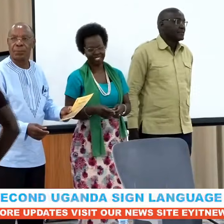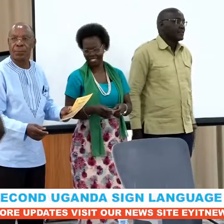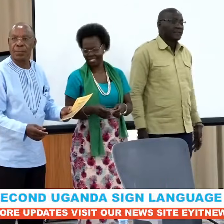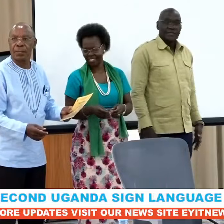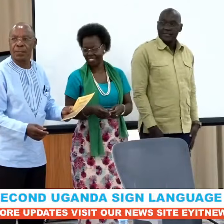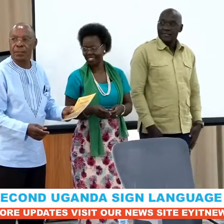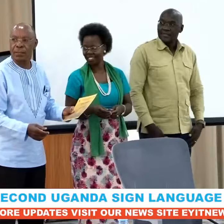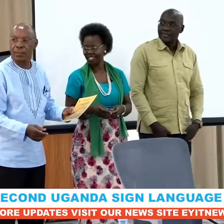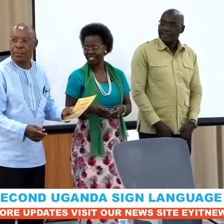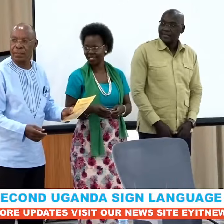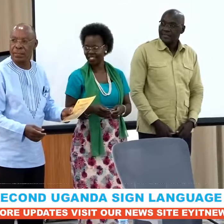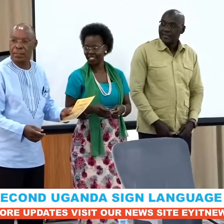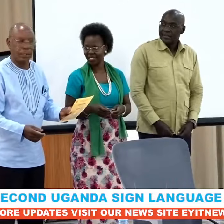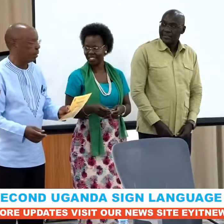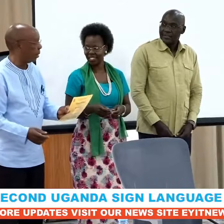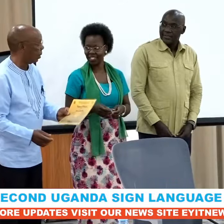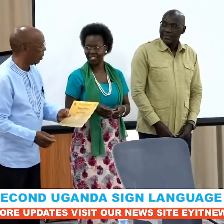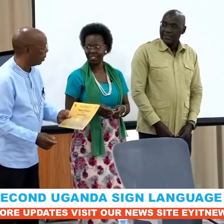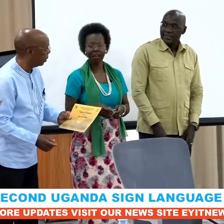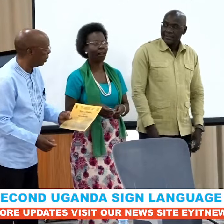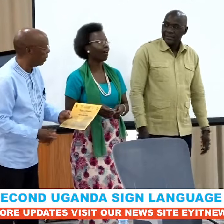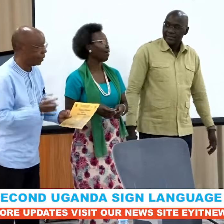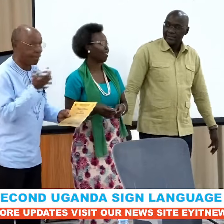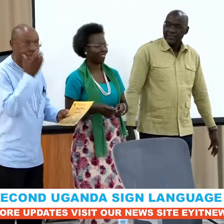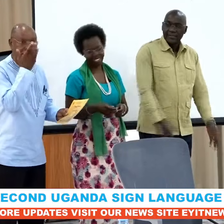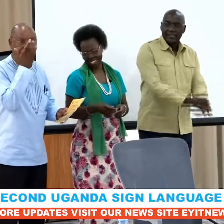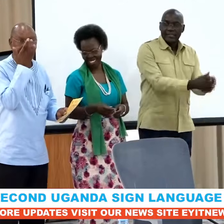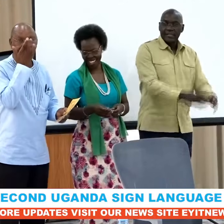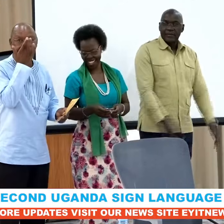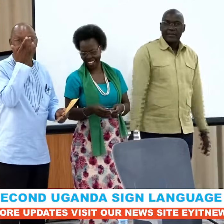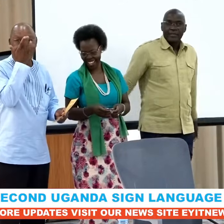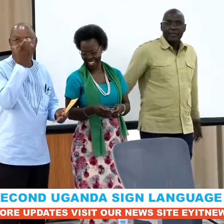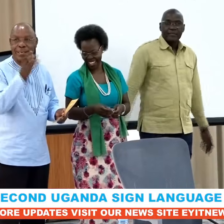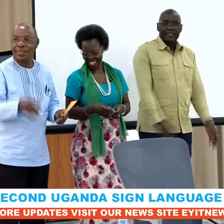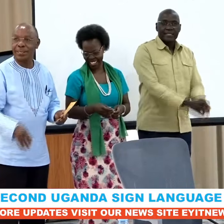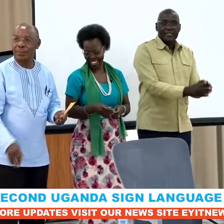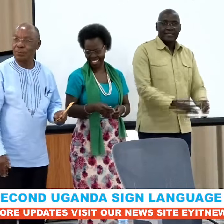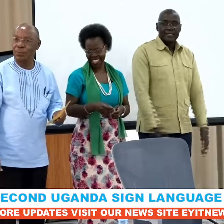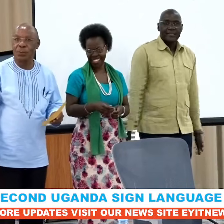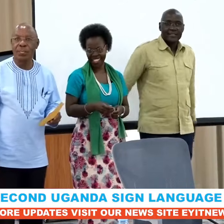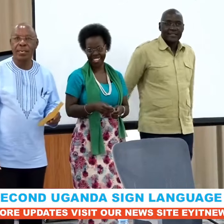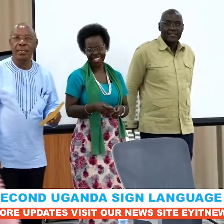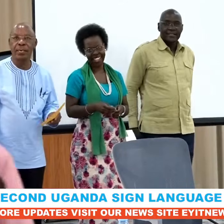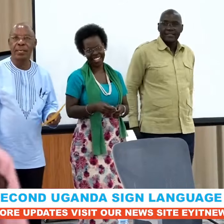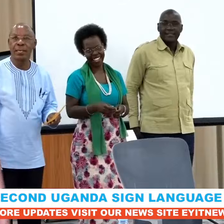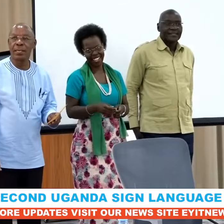DVC, they are saying that you're all wearing specs as the graduating, yes.